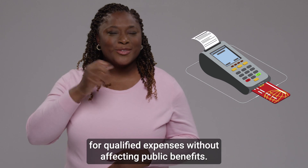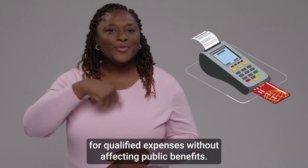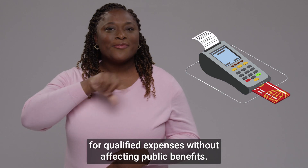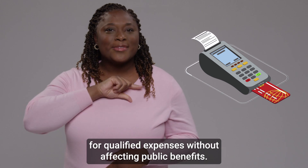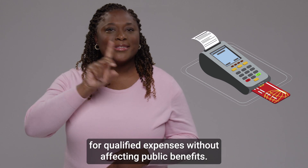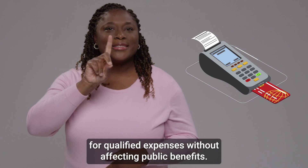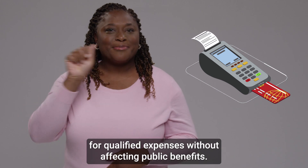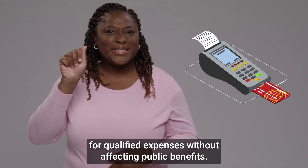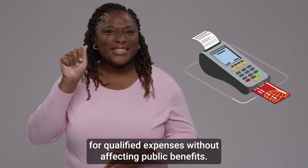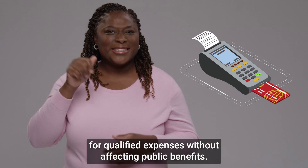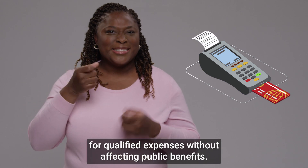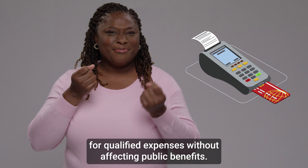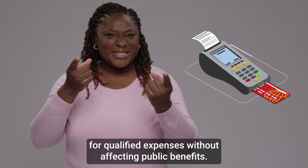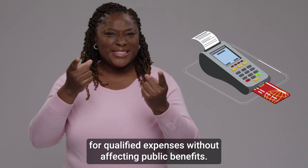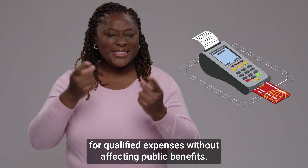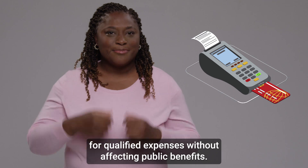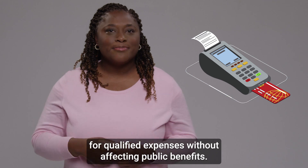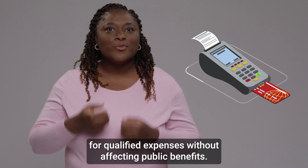expenses without affecting public benefits.